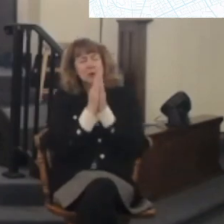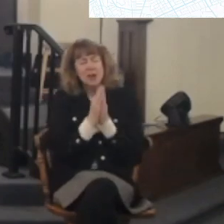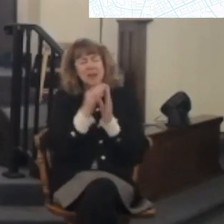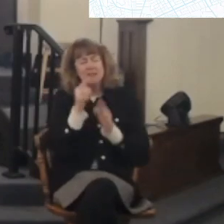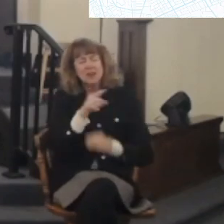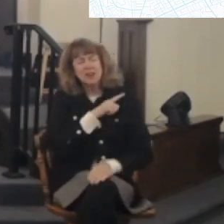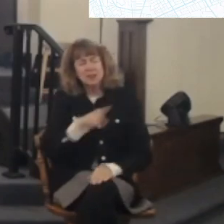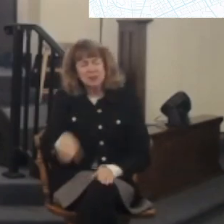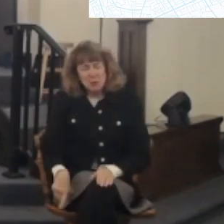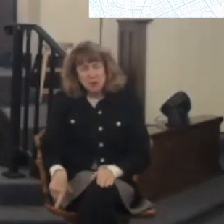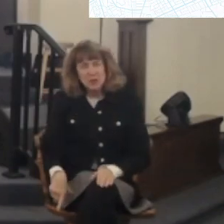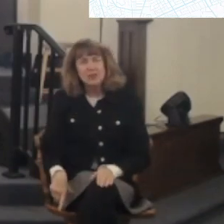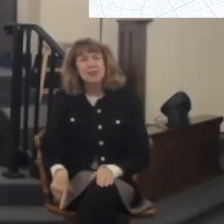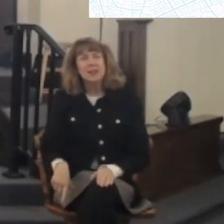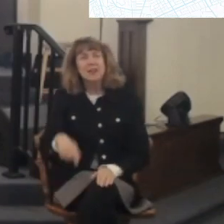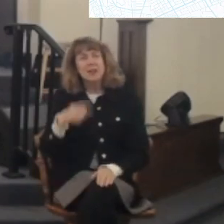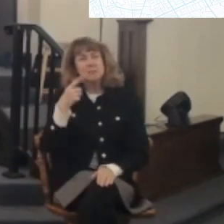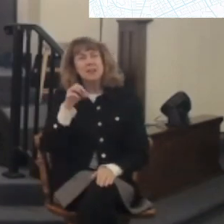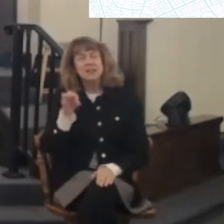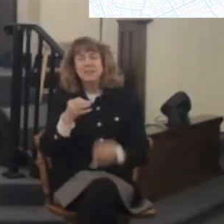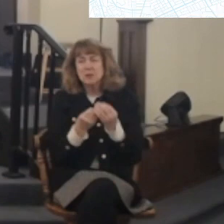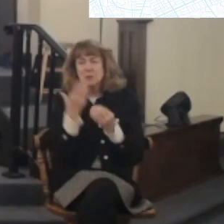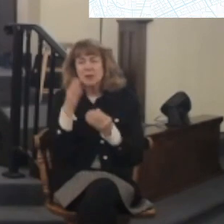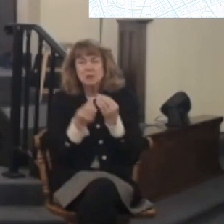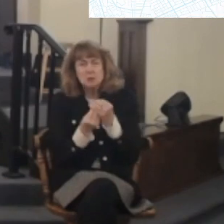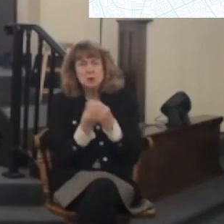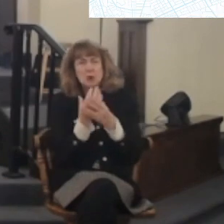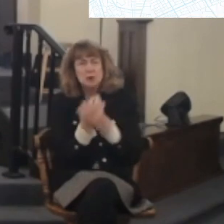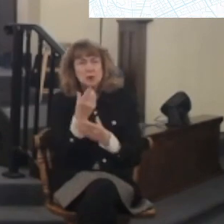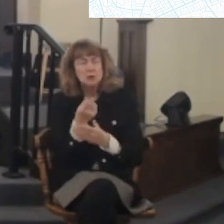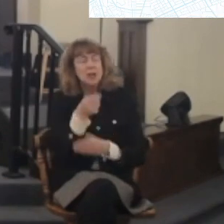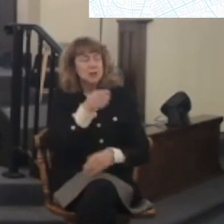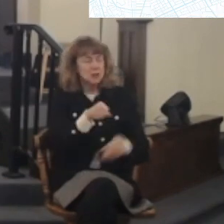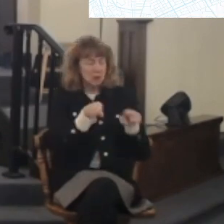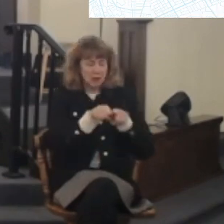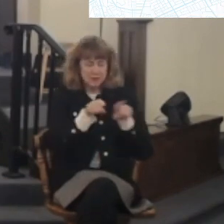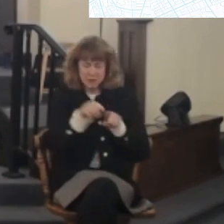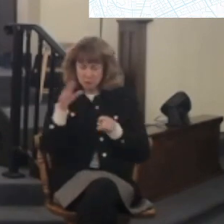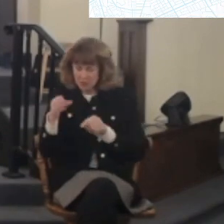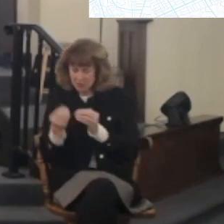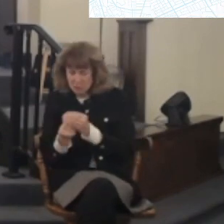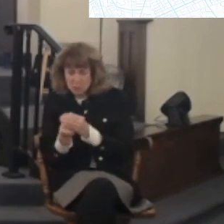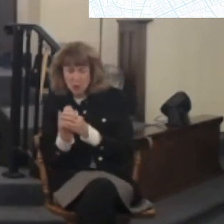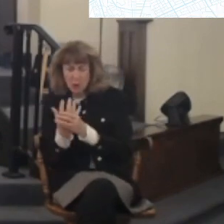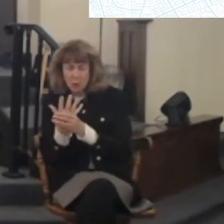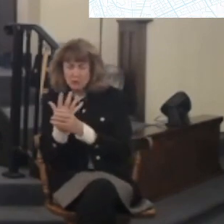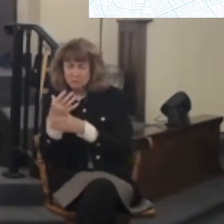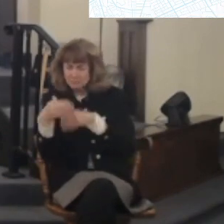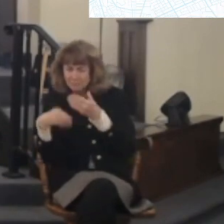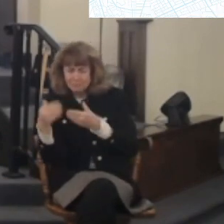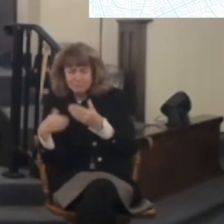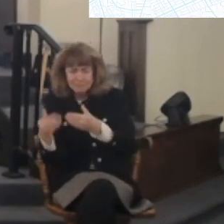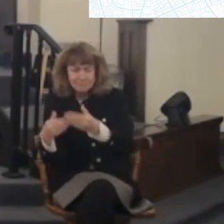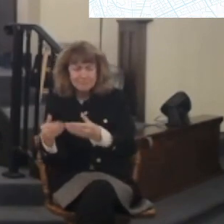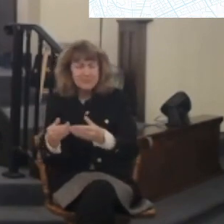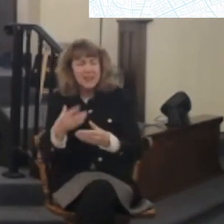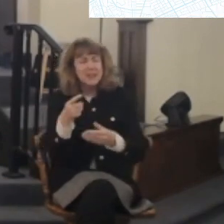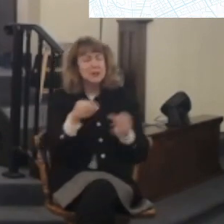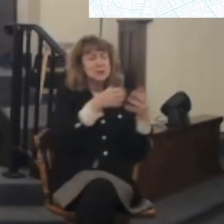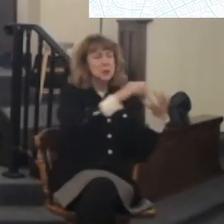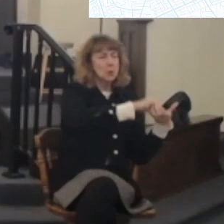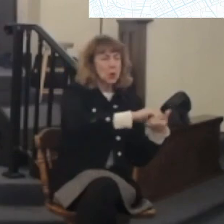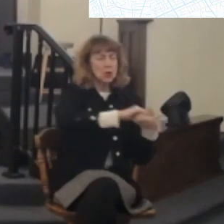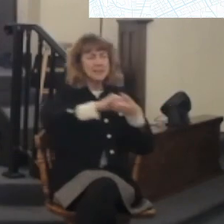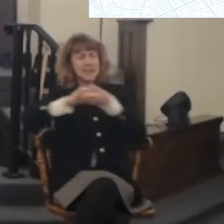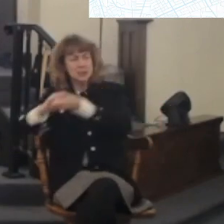Pray to the Lord for it, because if it prospers, you too will prosper. Do you see the